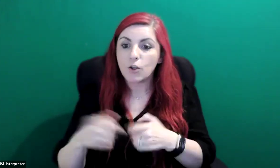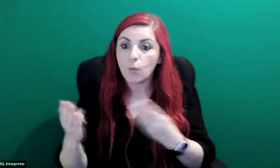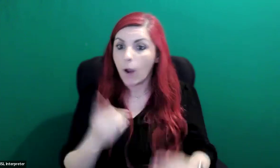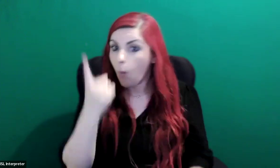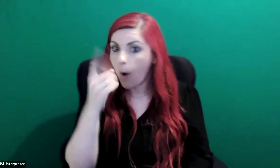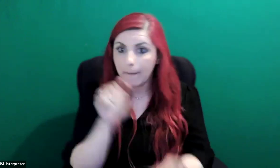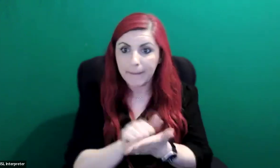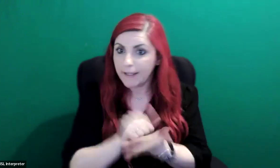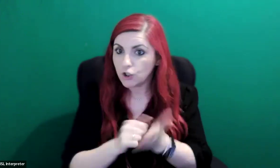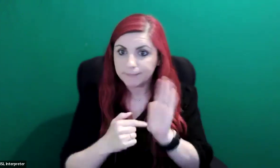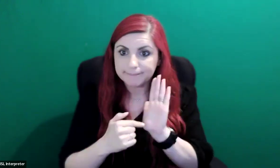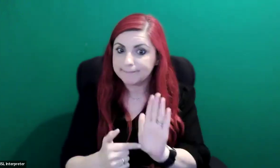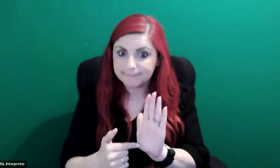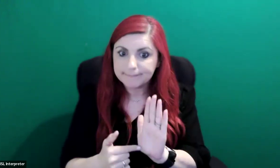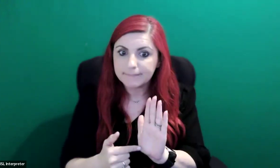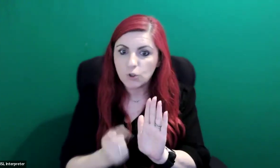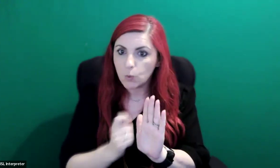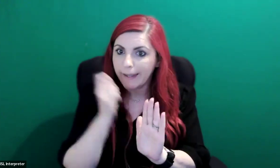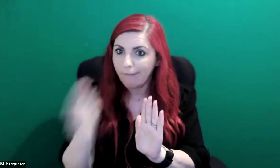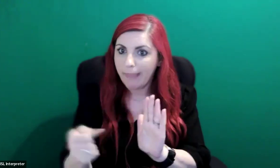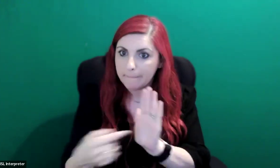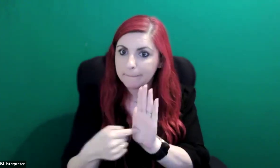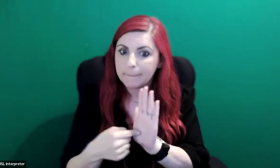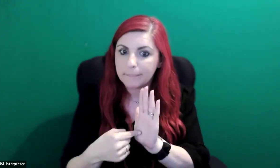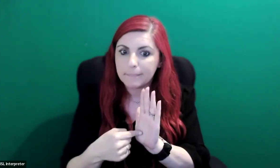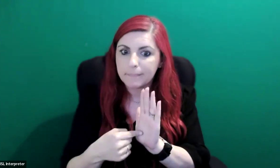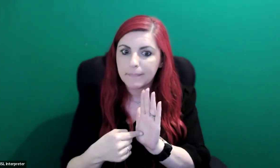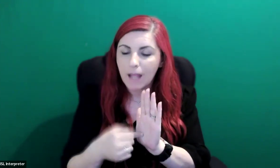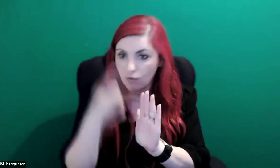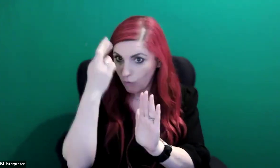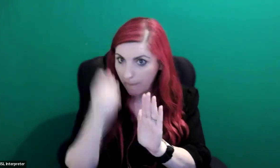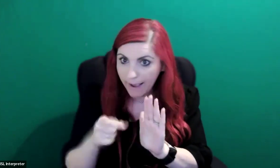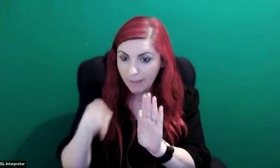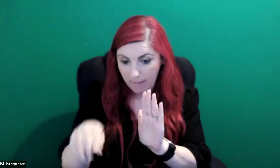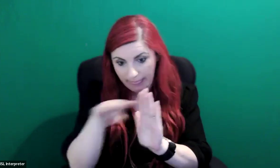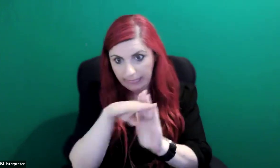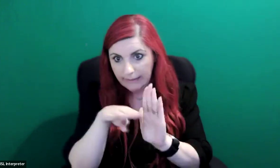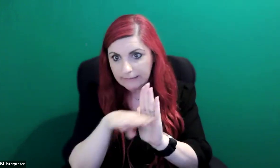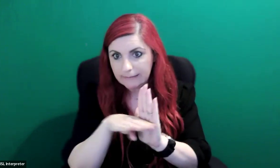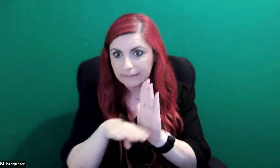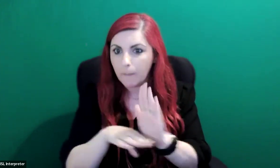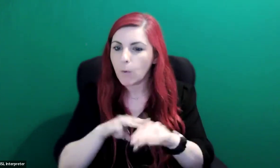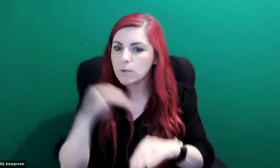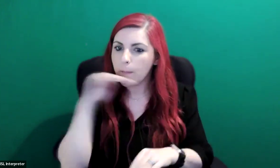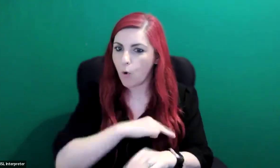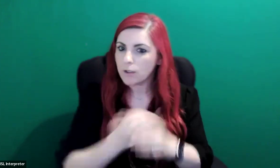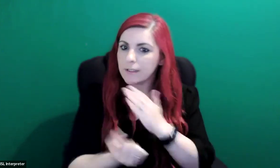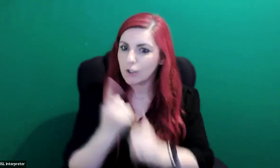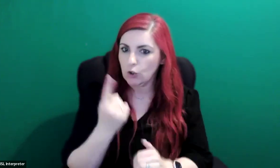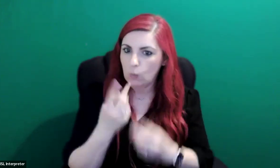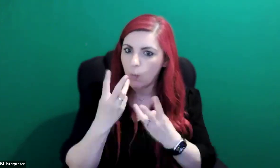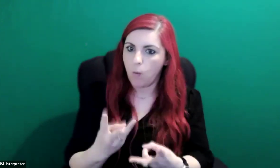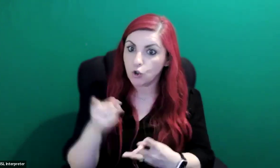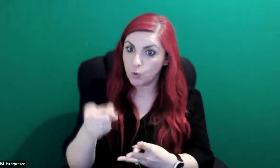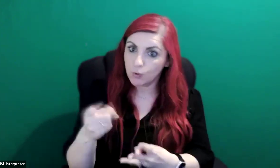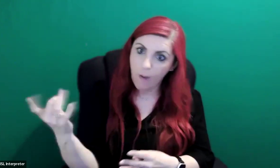you, which you disseminate to the committee members and remind them, here, these are the most important issues we want you